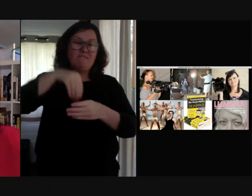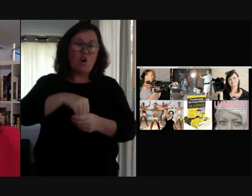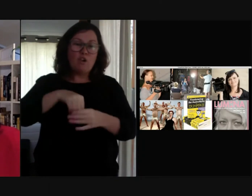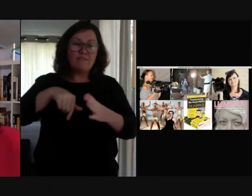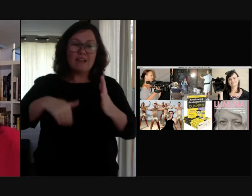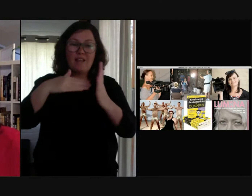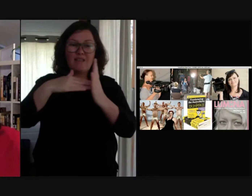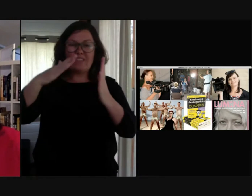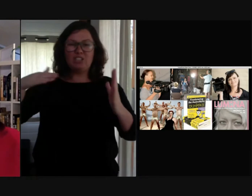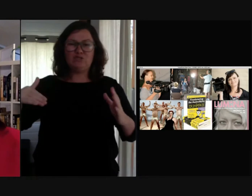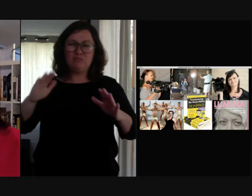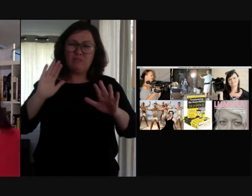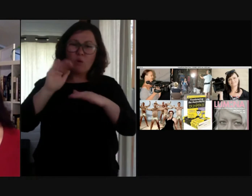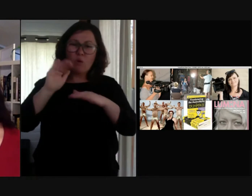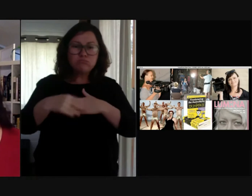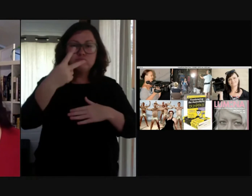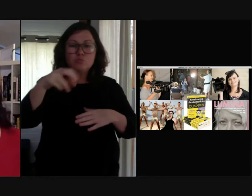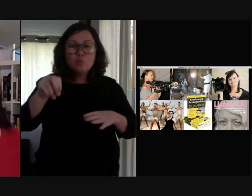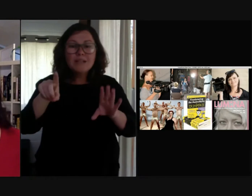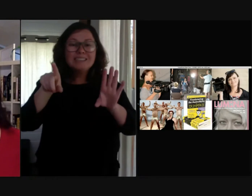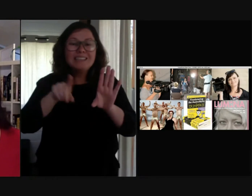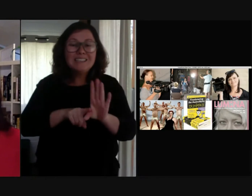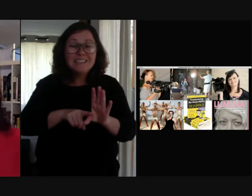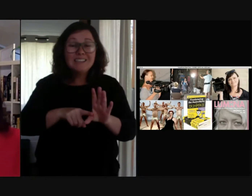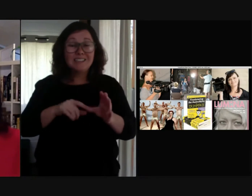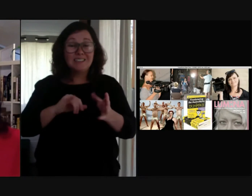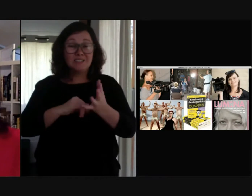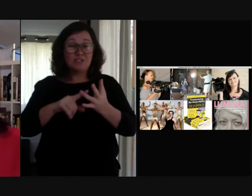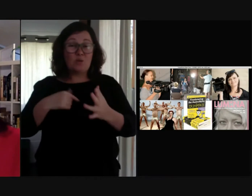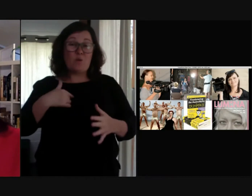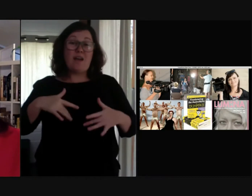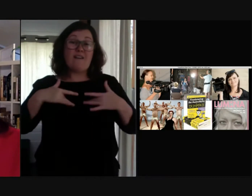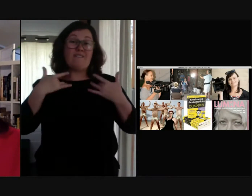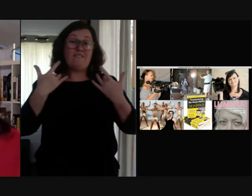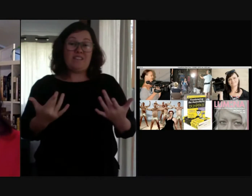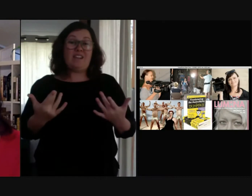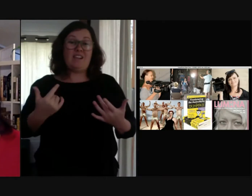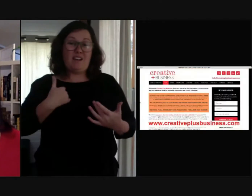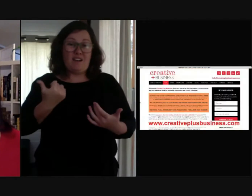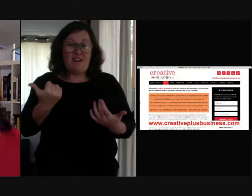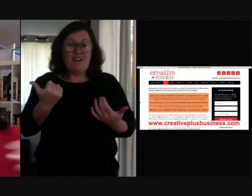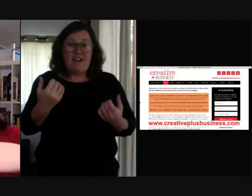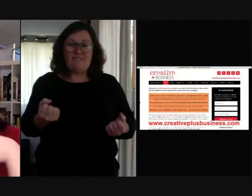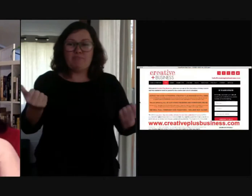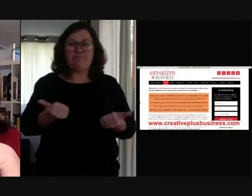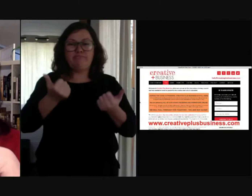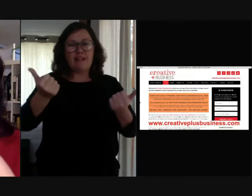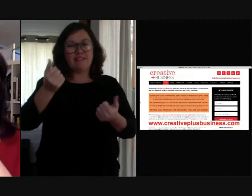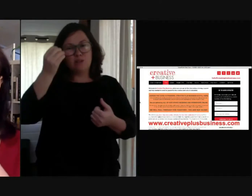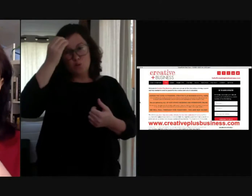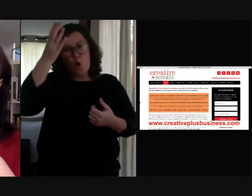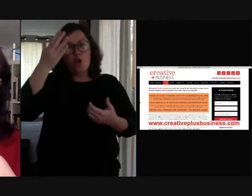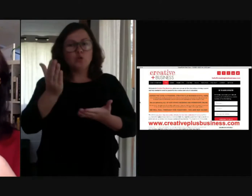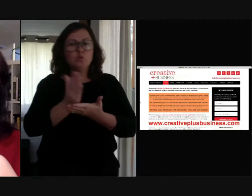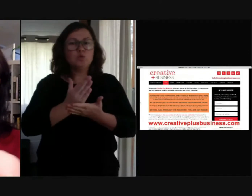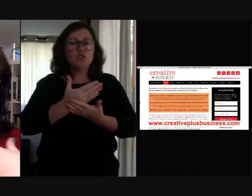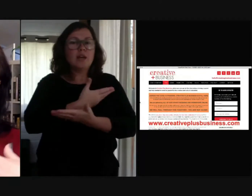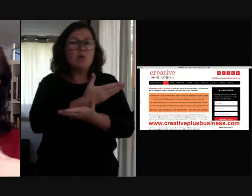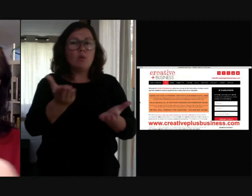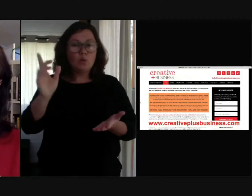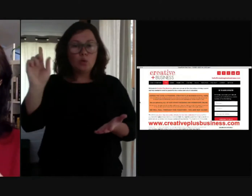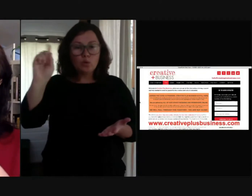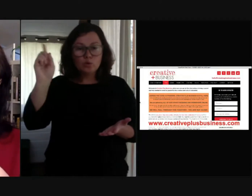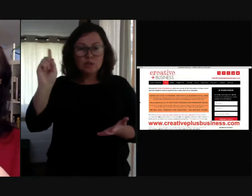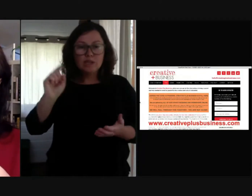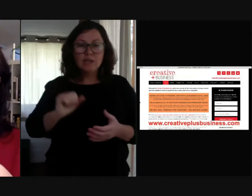old hand at all of this, but that's not just the reason why I'm joining you today. I'm also joining you today because I'm now the